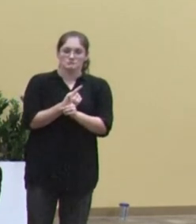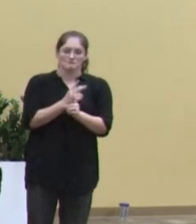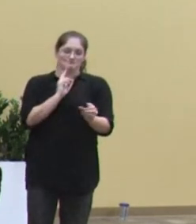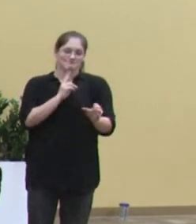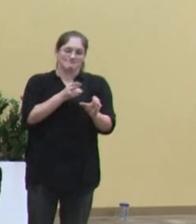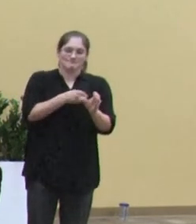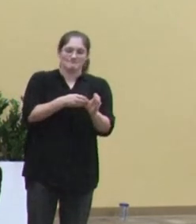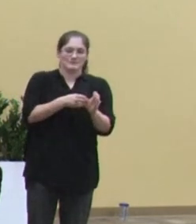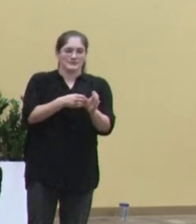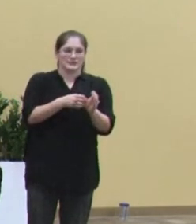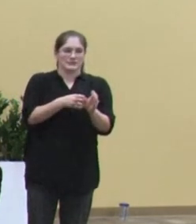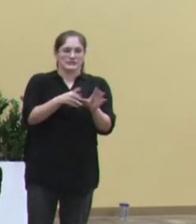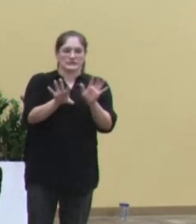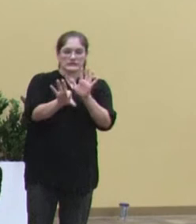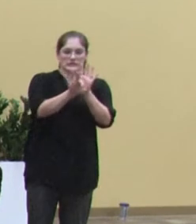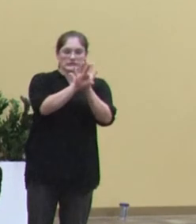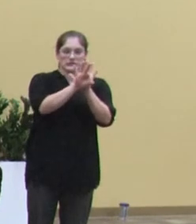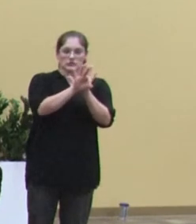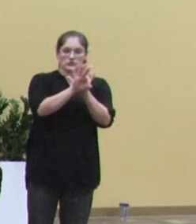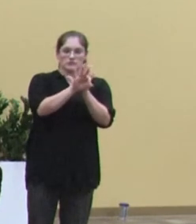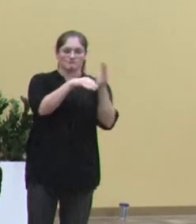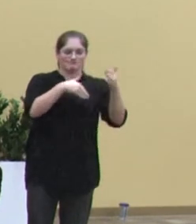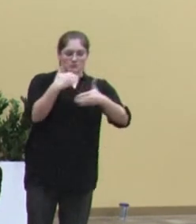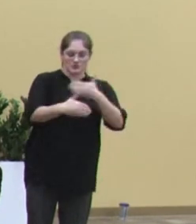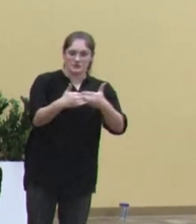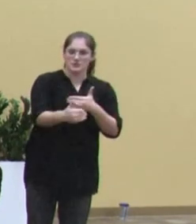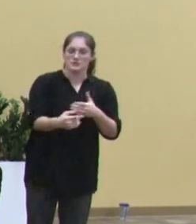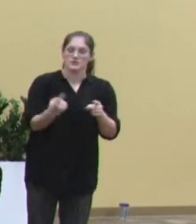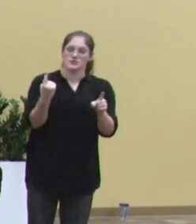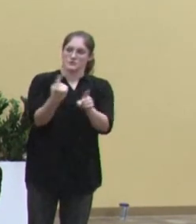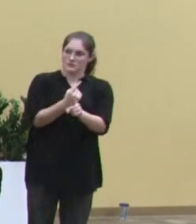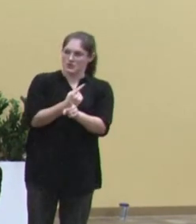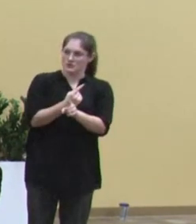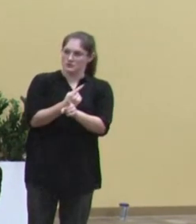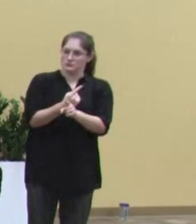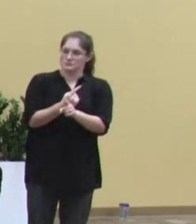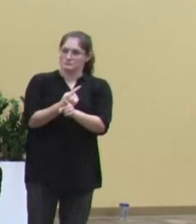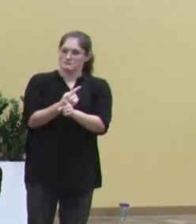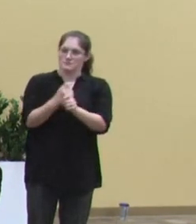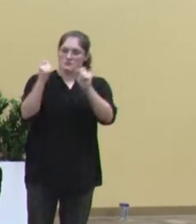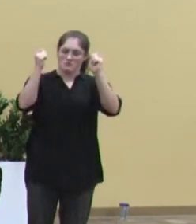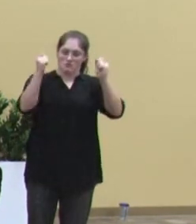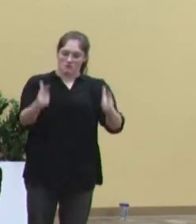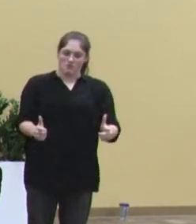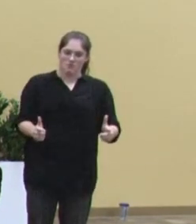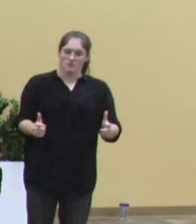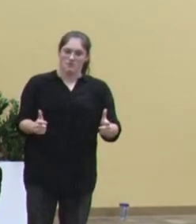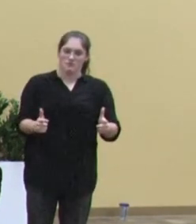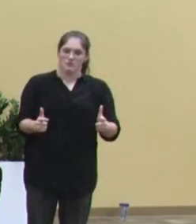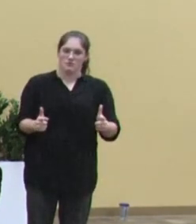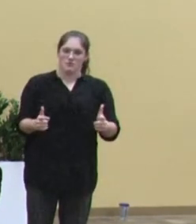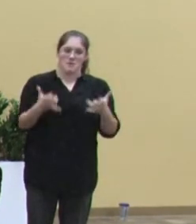process, and the right to the full benefits of modern science in healthcare.